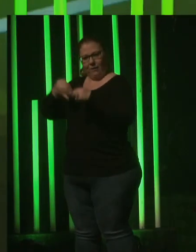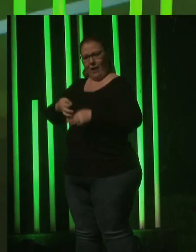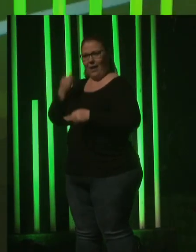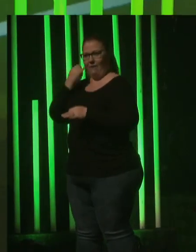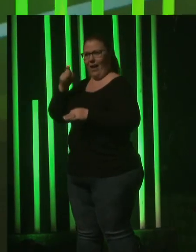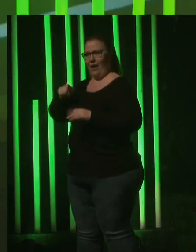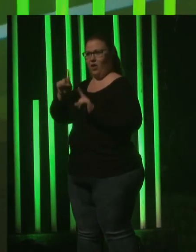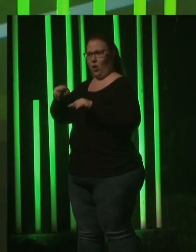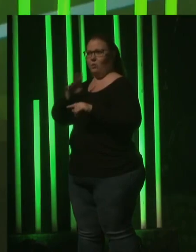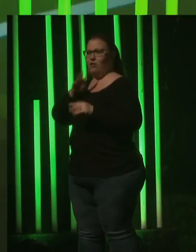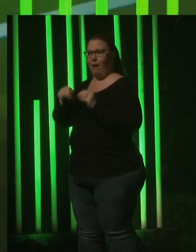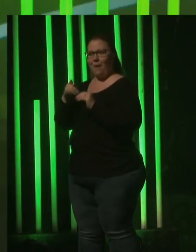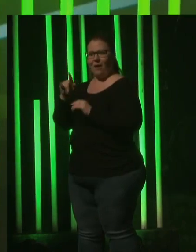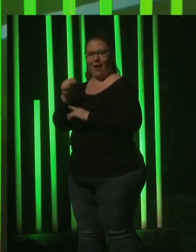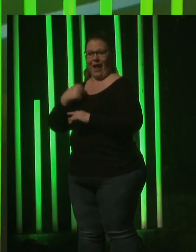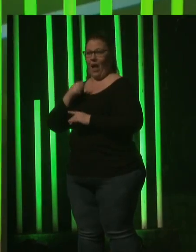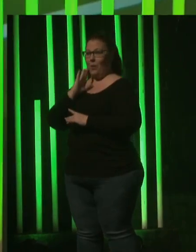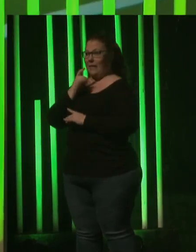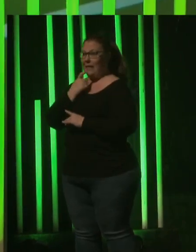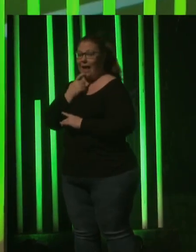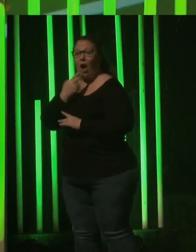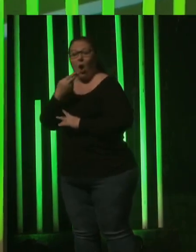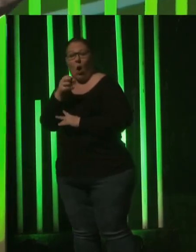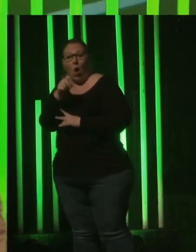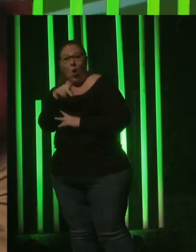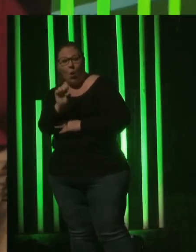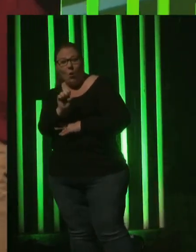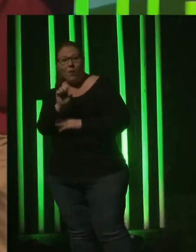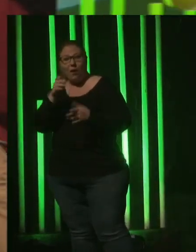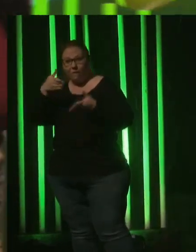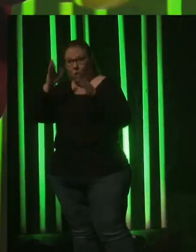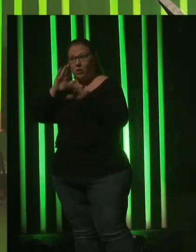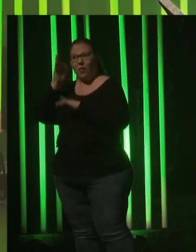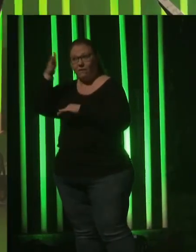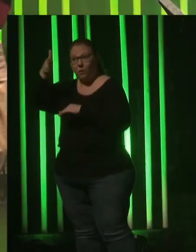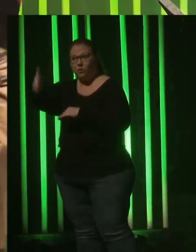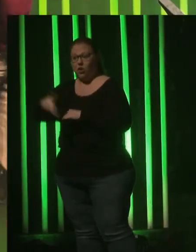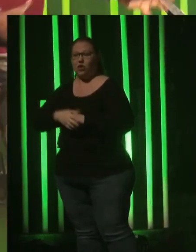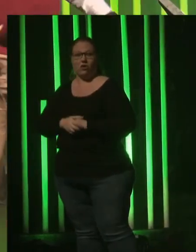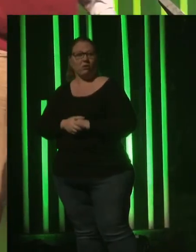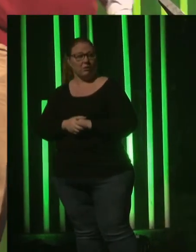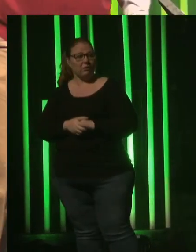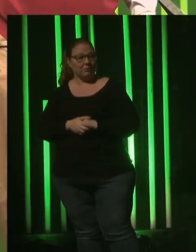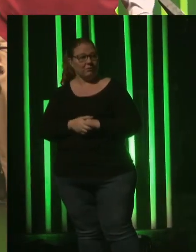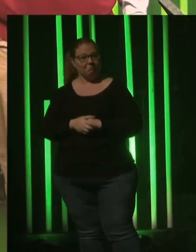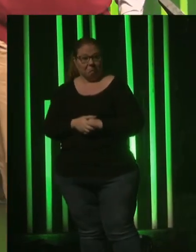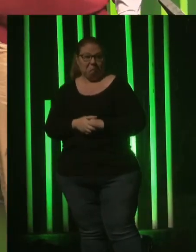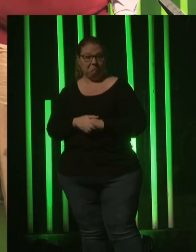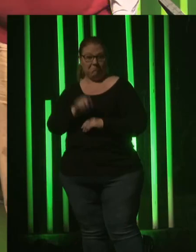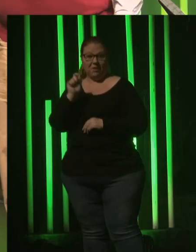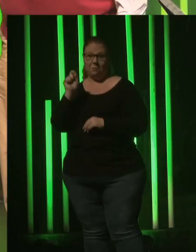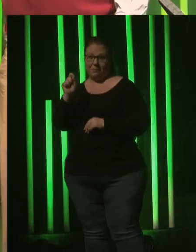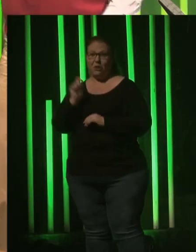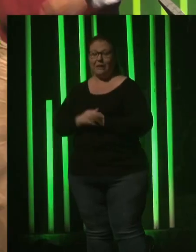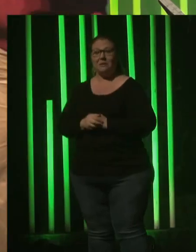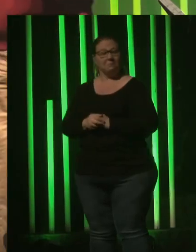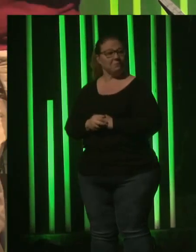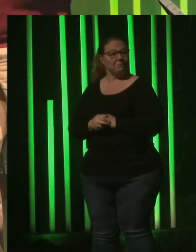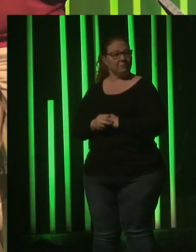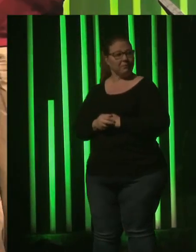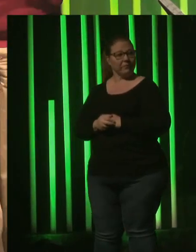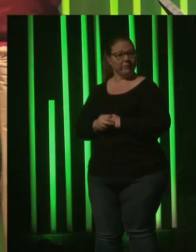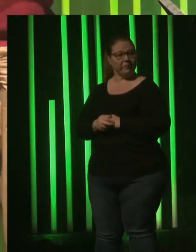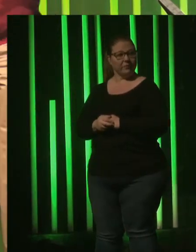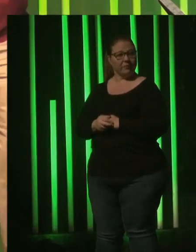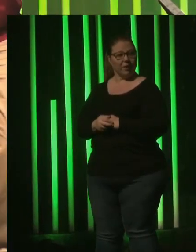go and talk about it. I would say, hope is all about the future. That's what hope is. Hope is you